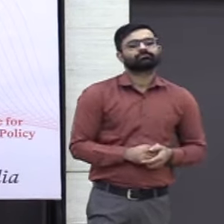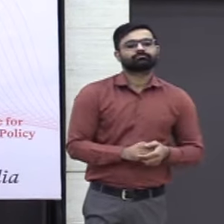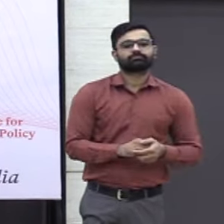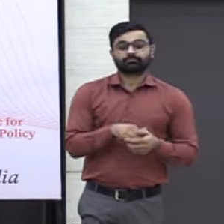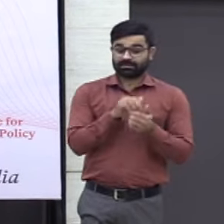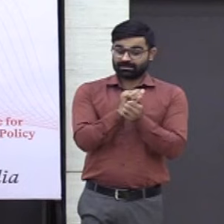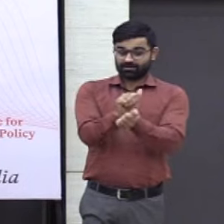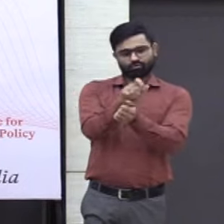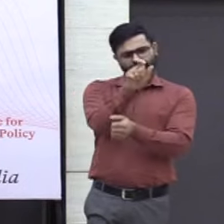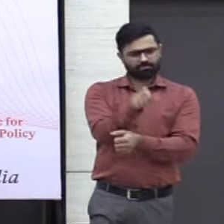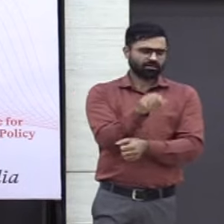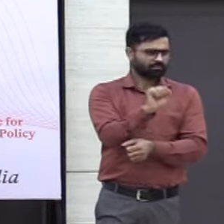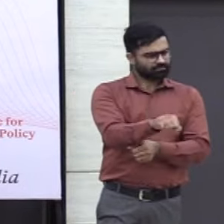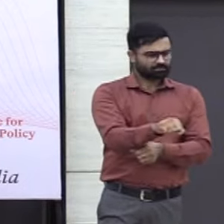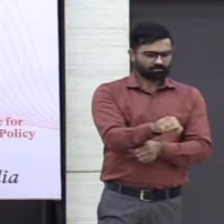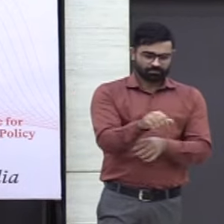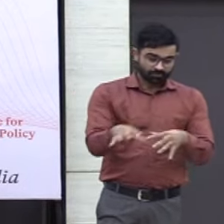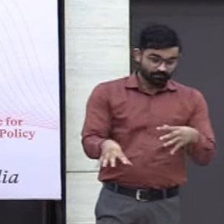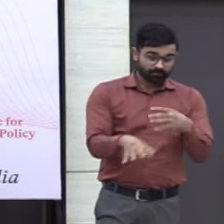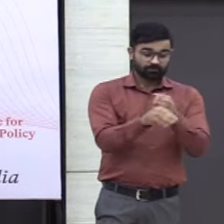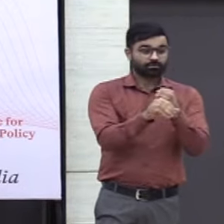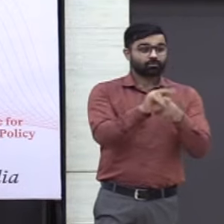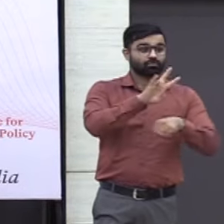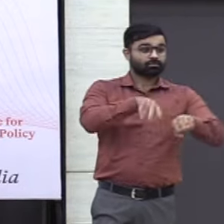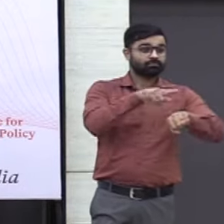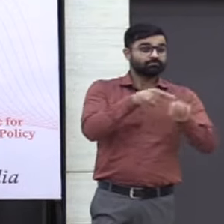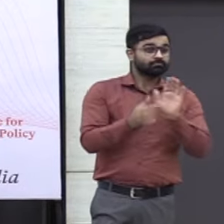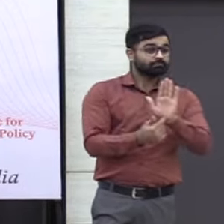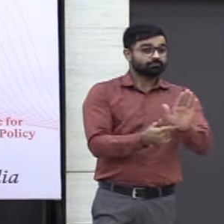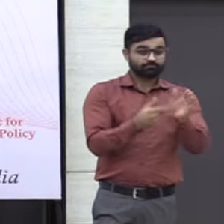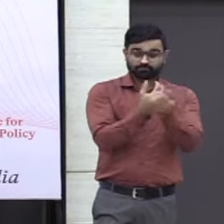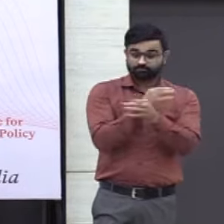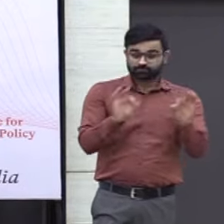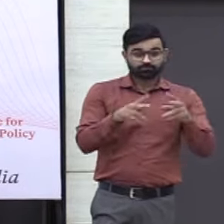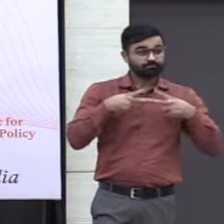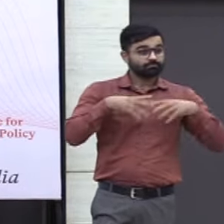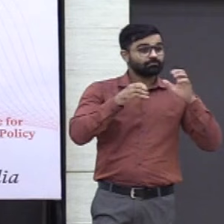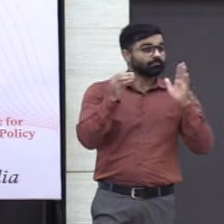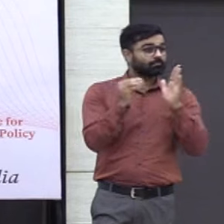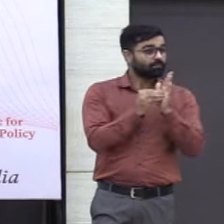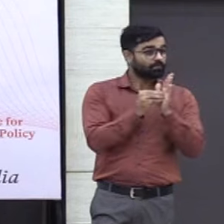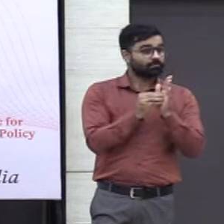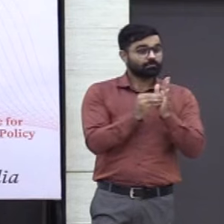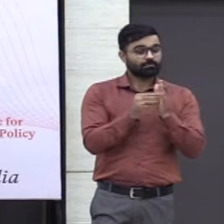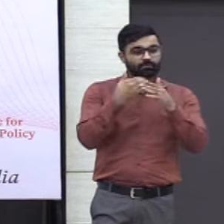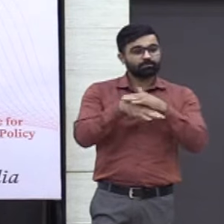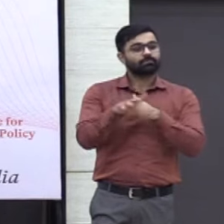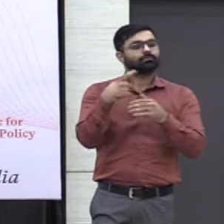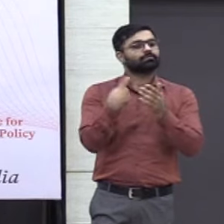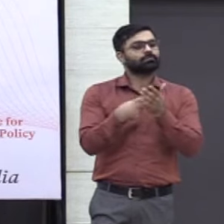You can arrest a person, produce him within 24 hours, because that's the constitutional requirement under the